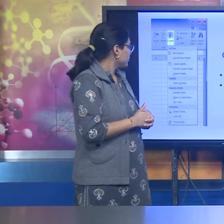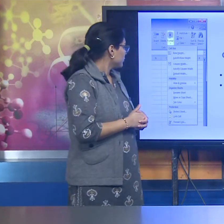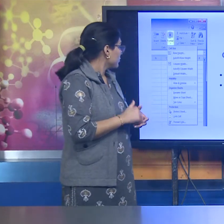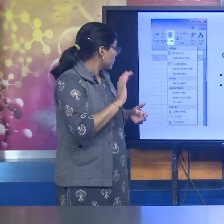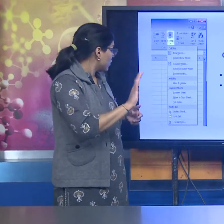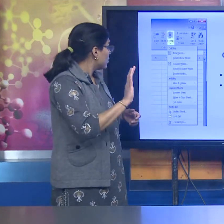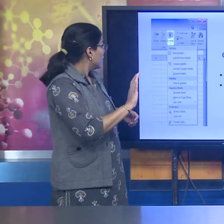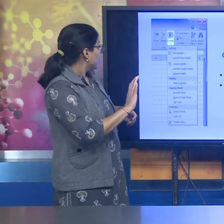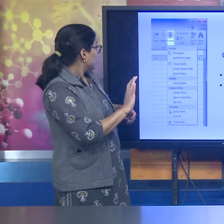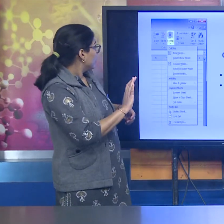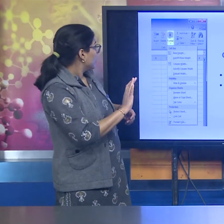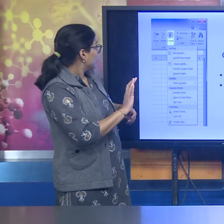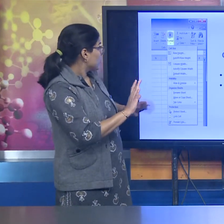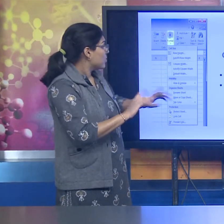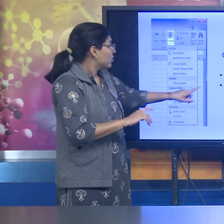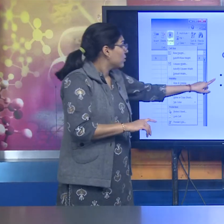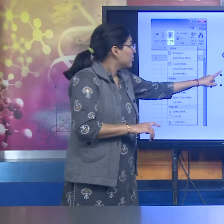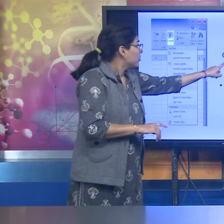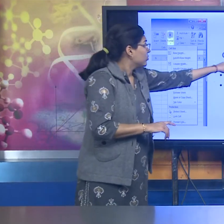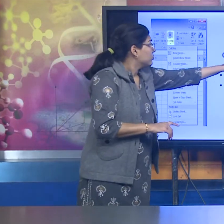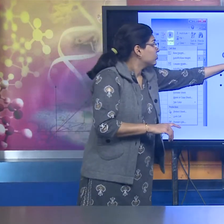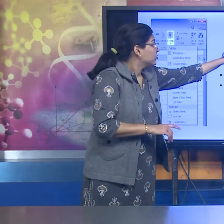Now I'll explain you both.